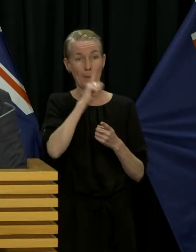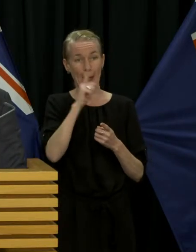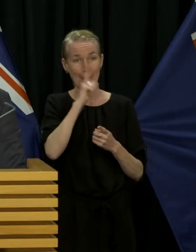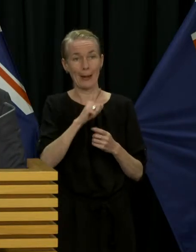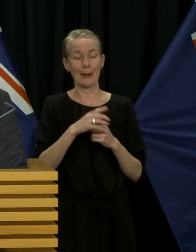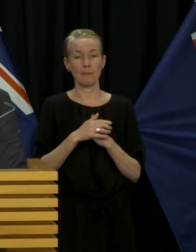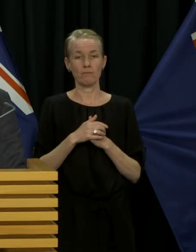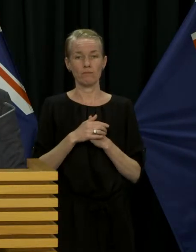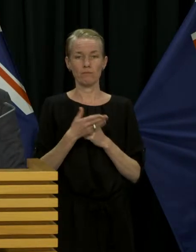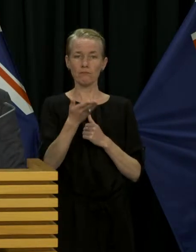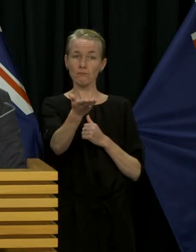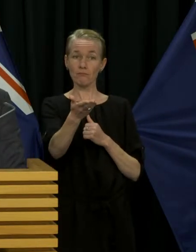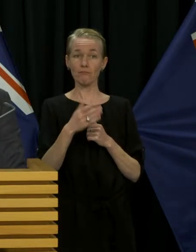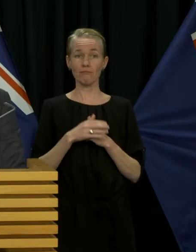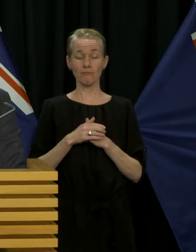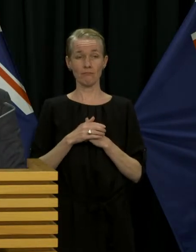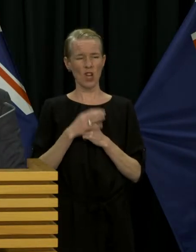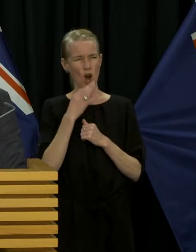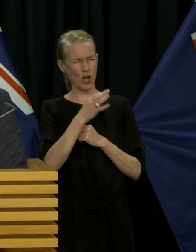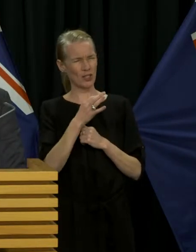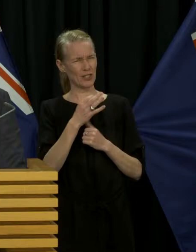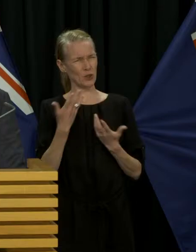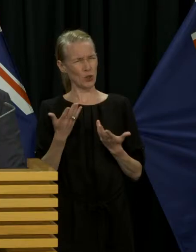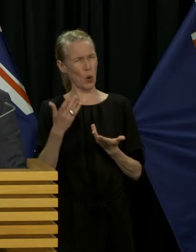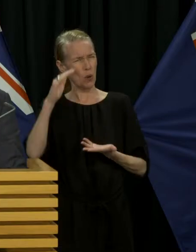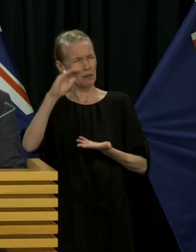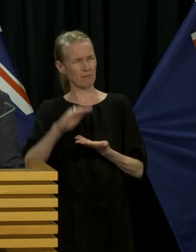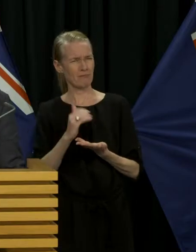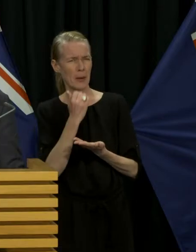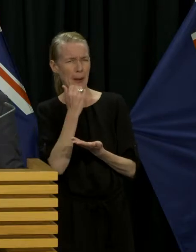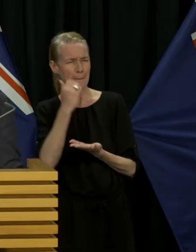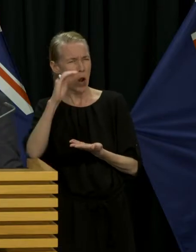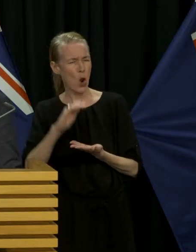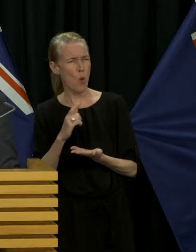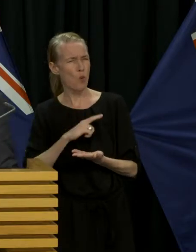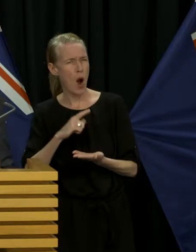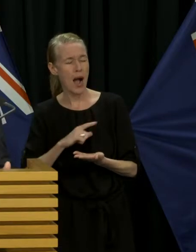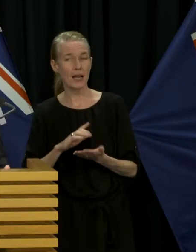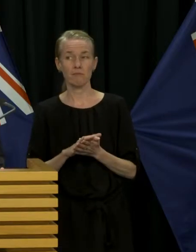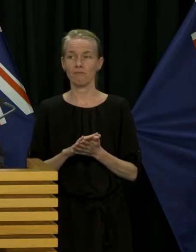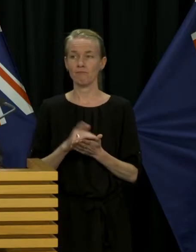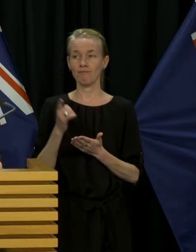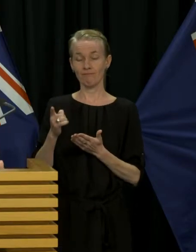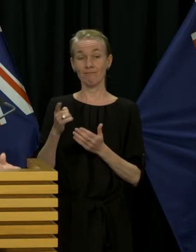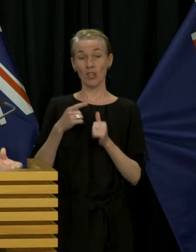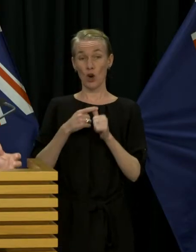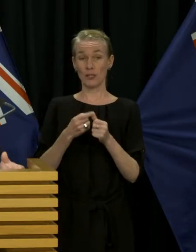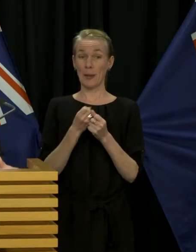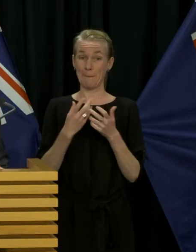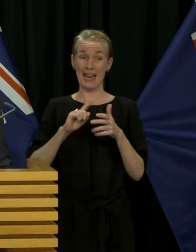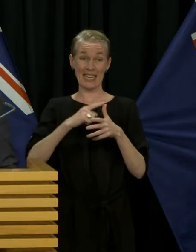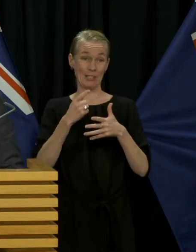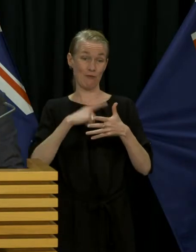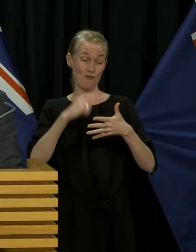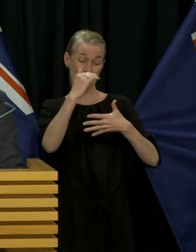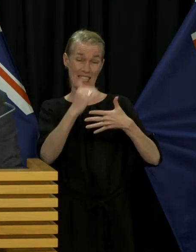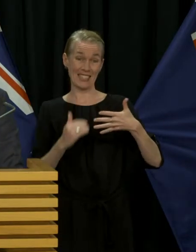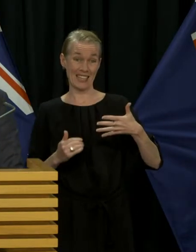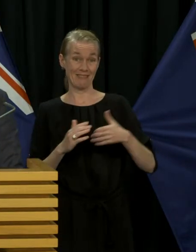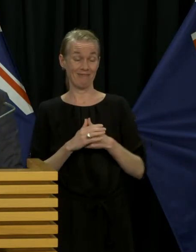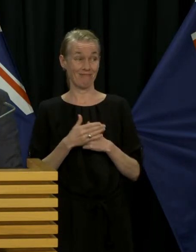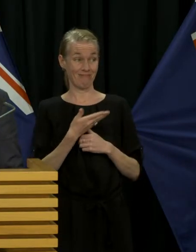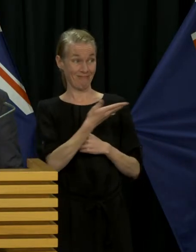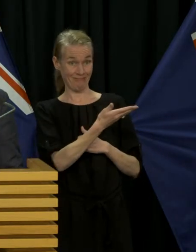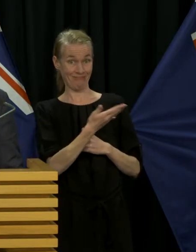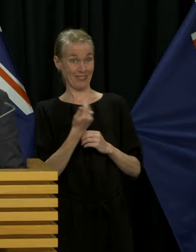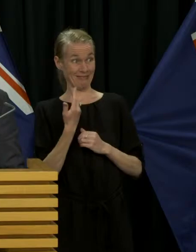Whose fault is it that we've got such low testing numbers? Look, there are a variety of factors there. I think that the Director General just went through the work that they've